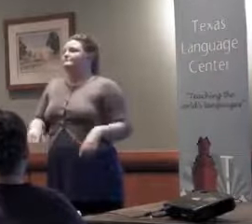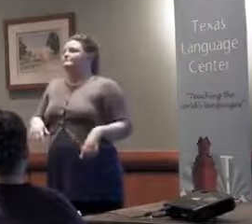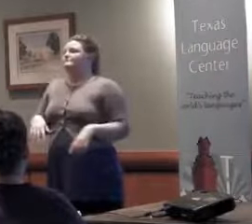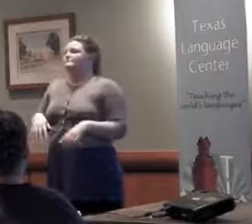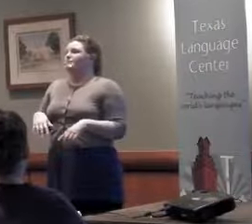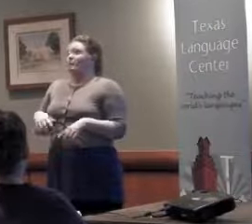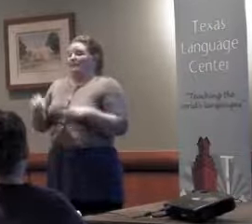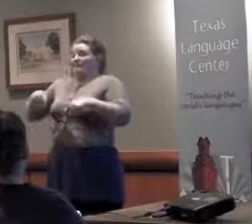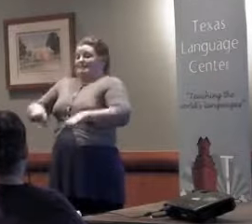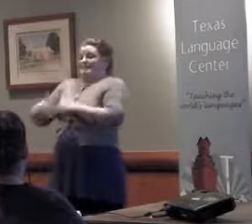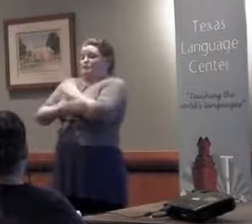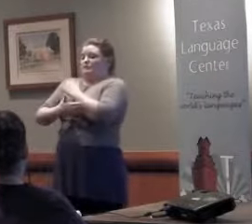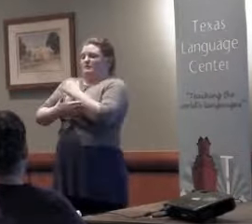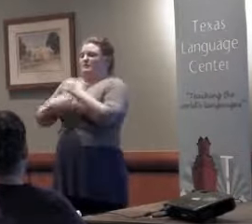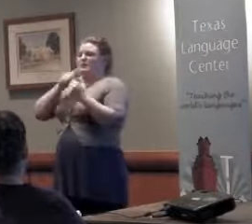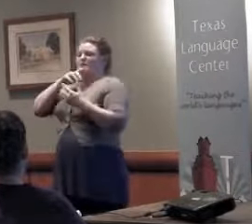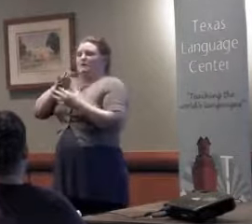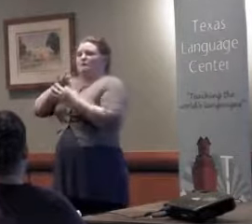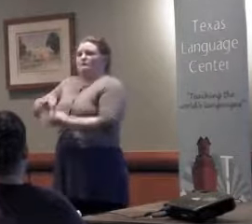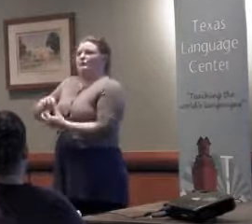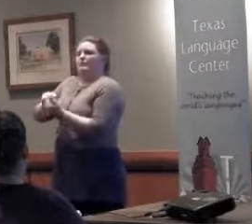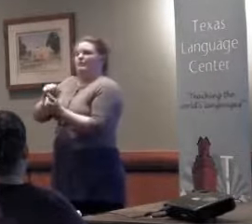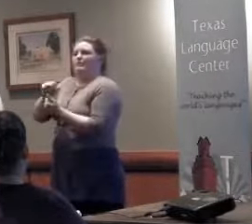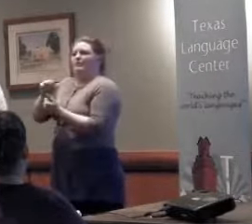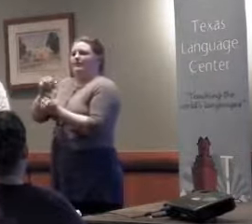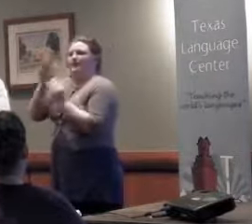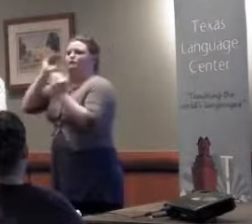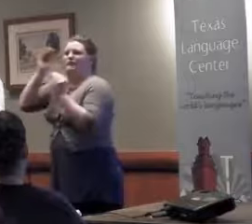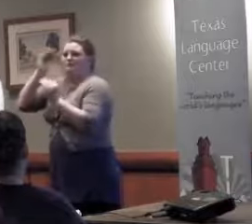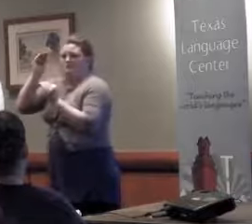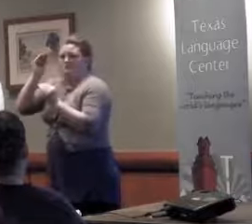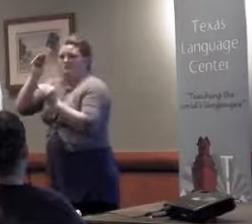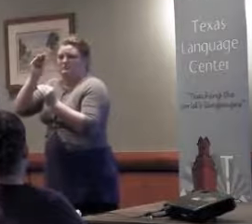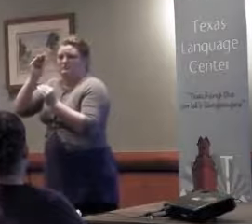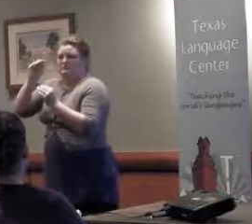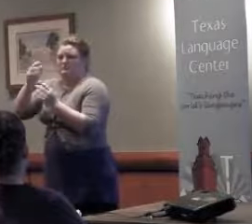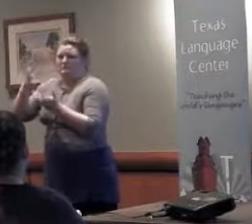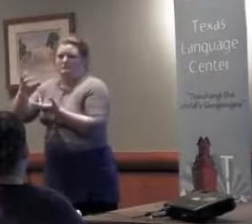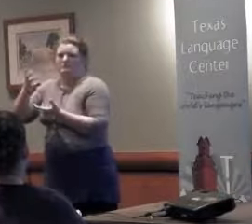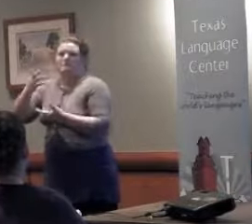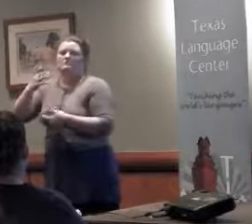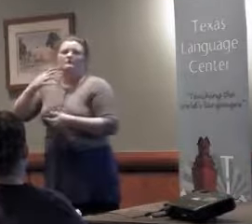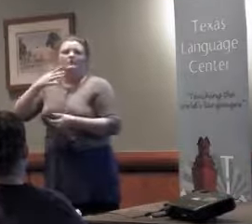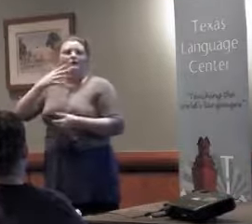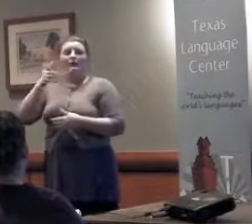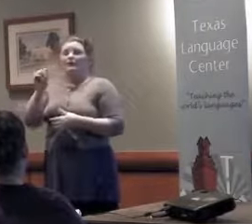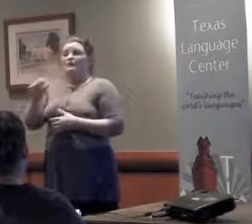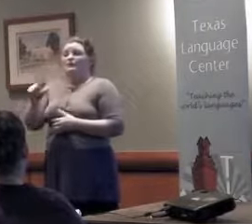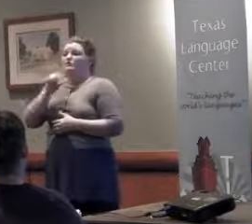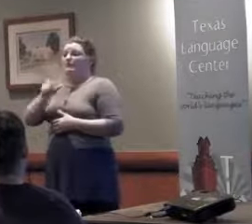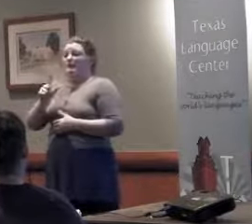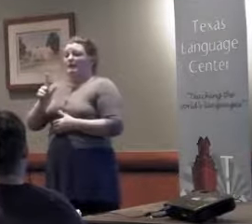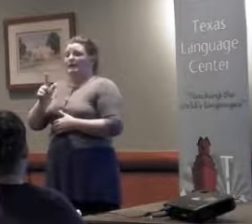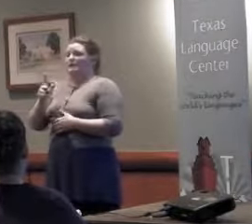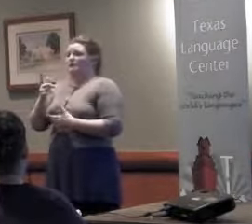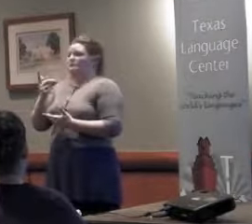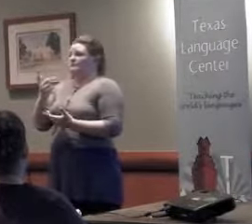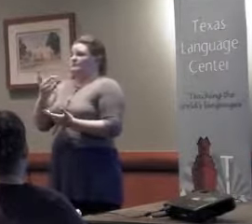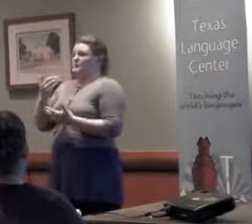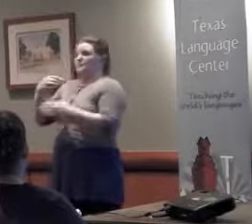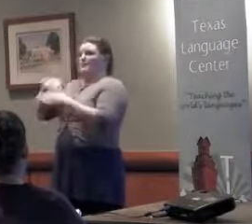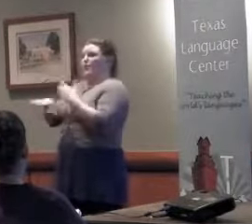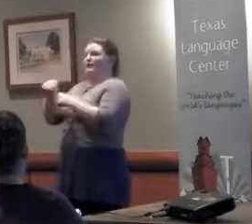at least in this country, has its roots in education, and ASL really was born at a school for the